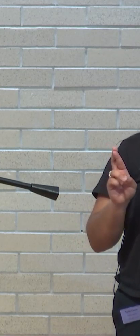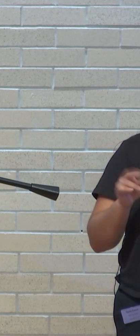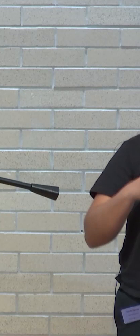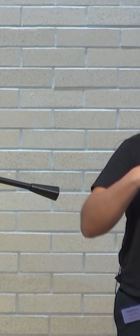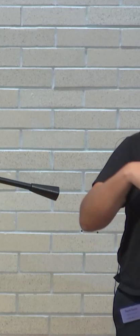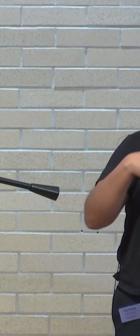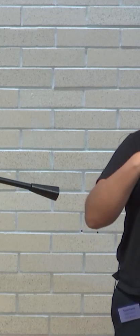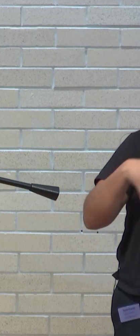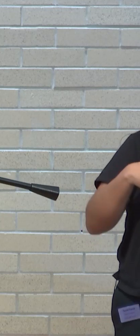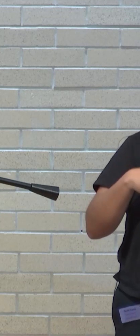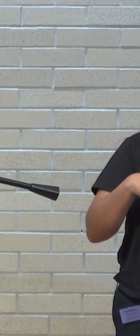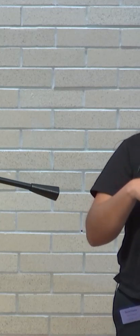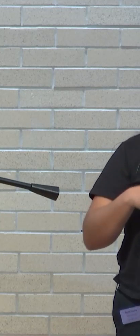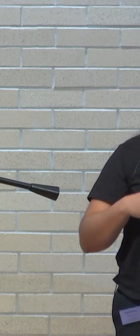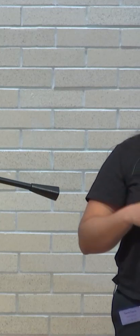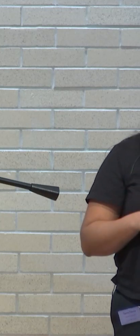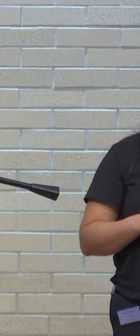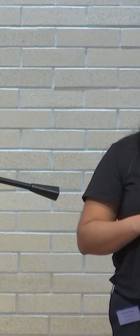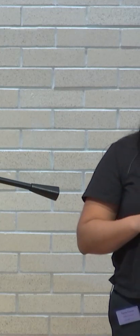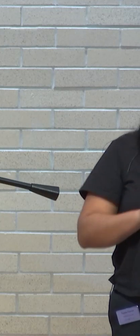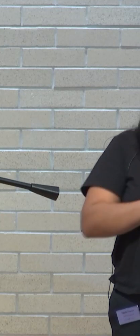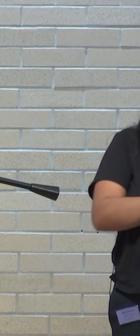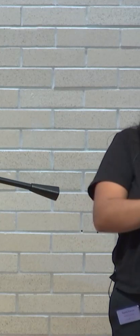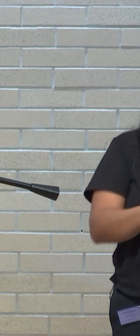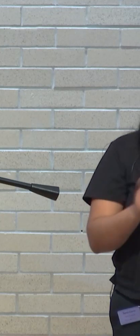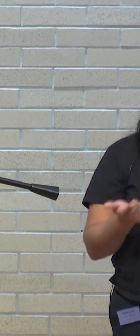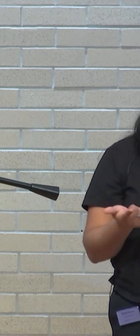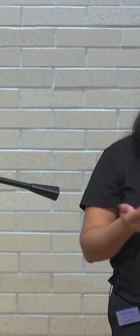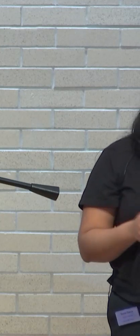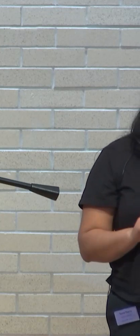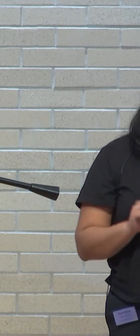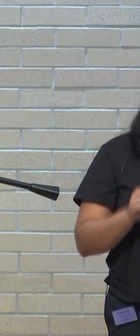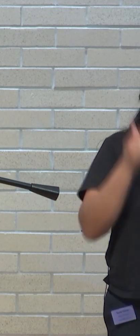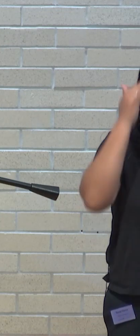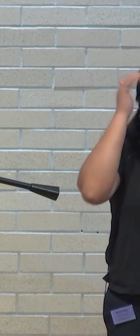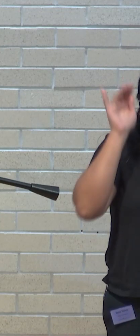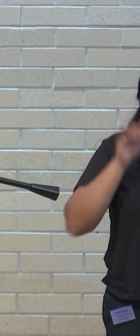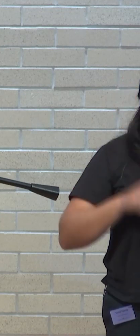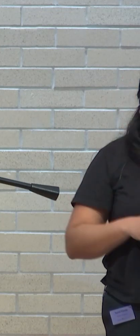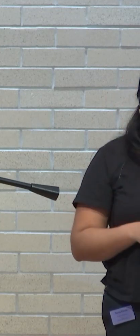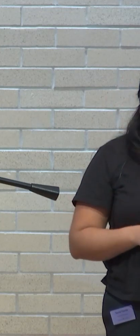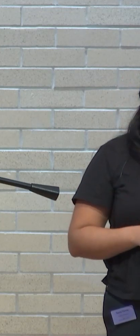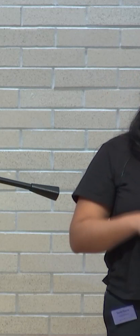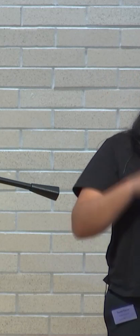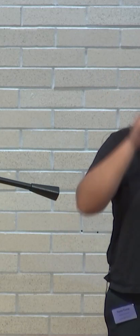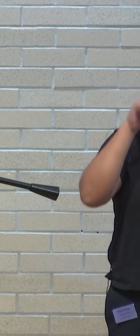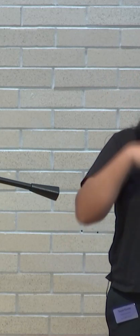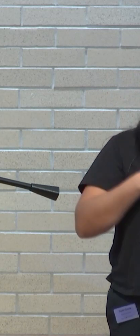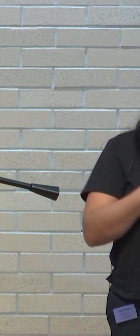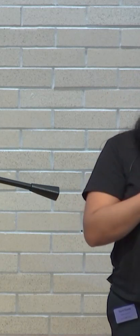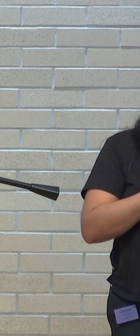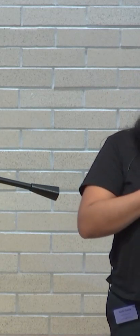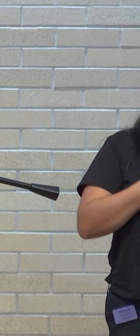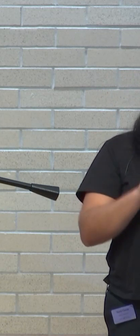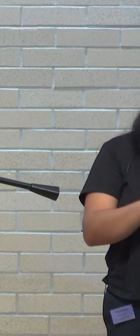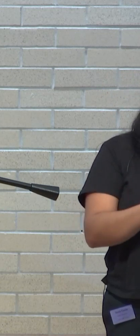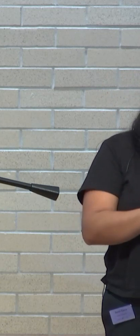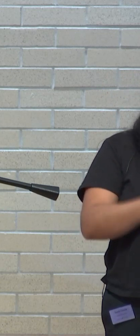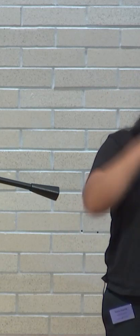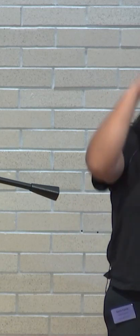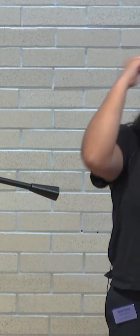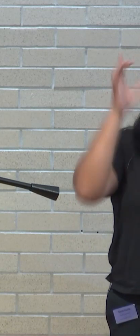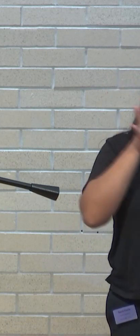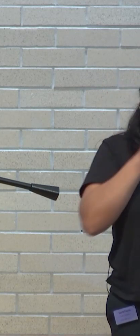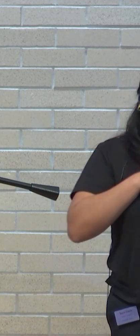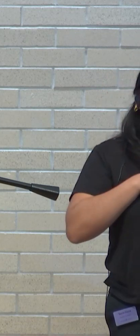implications that this would have to those around me. I identify as a black woman, and in the small population of Goshen College, I